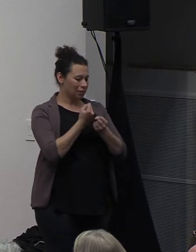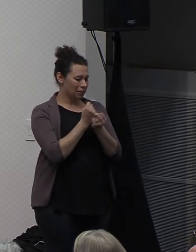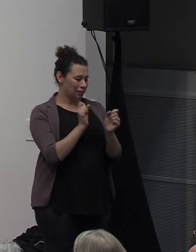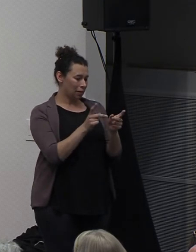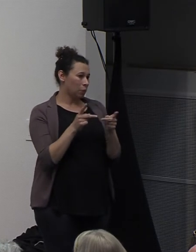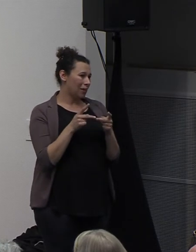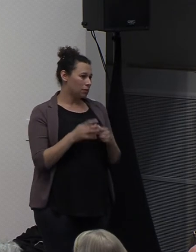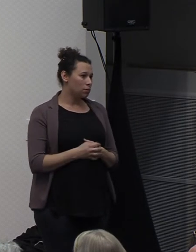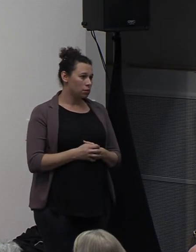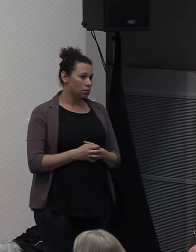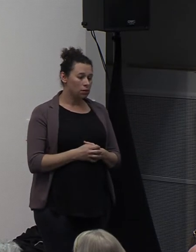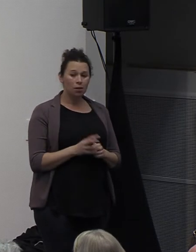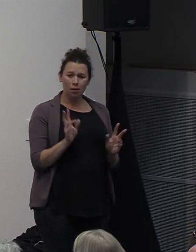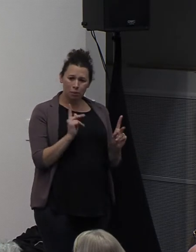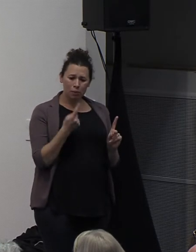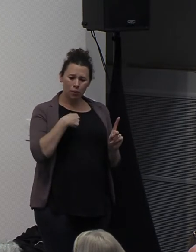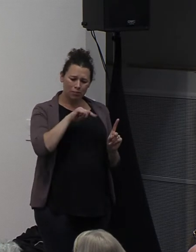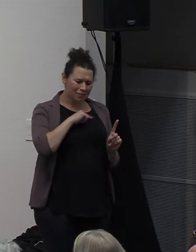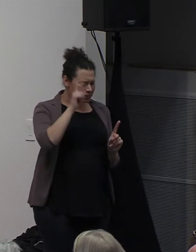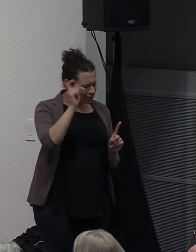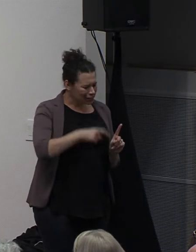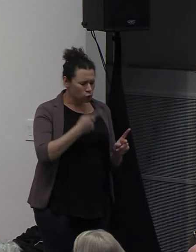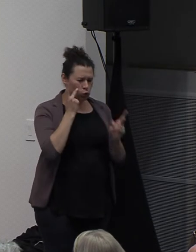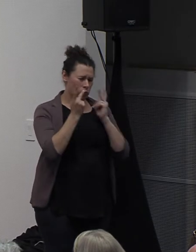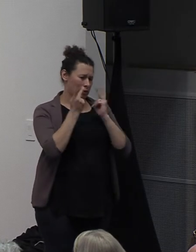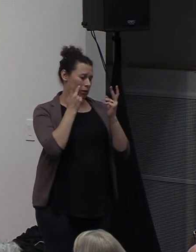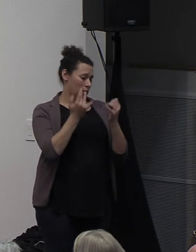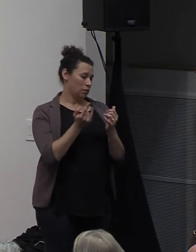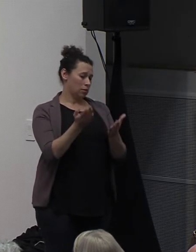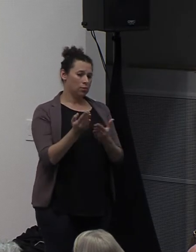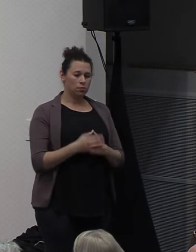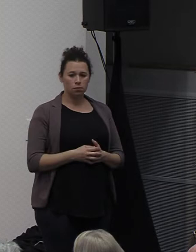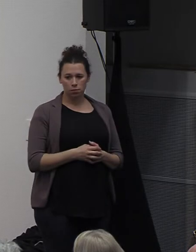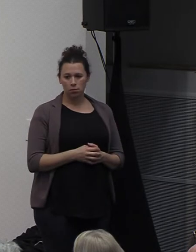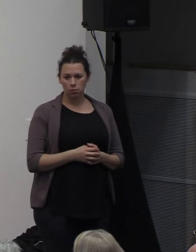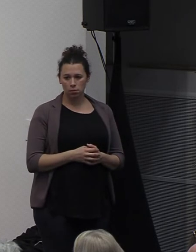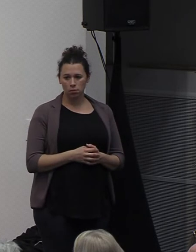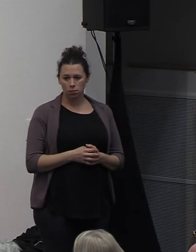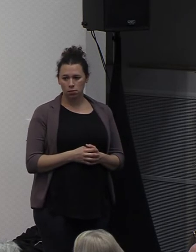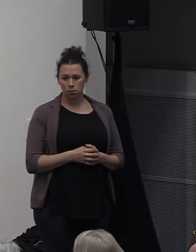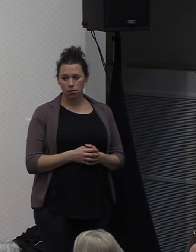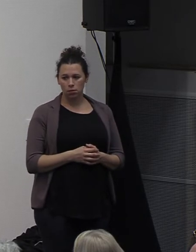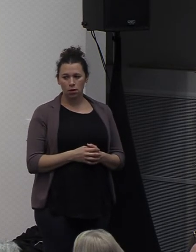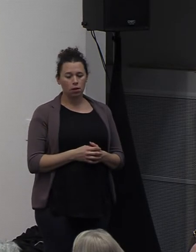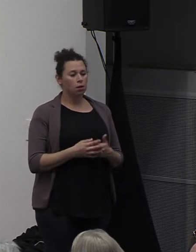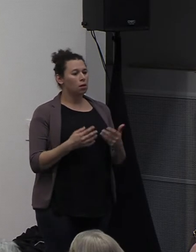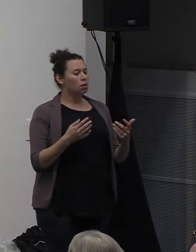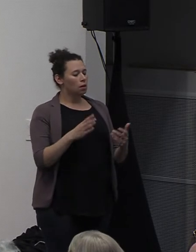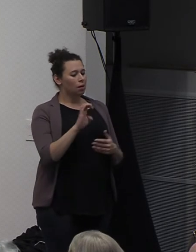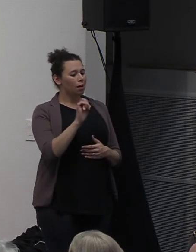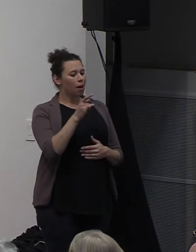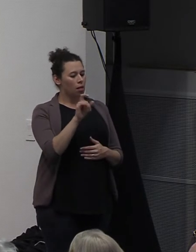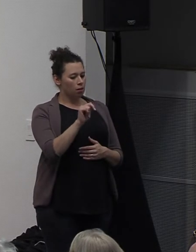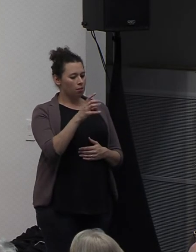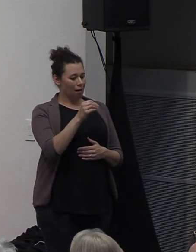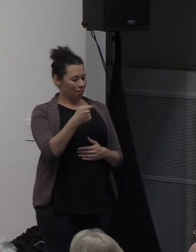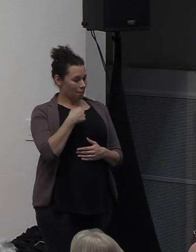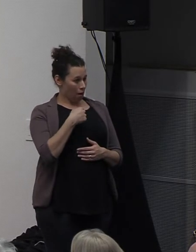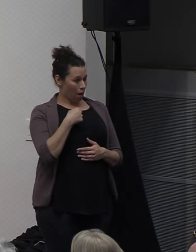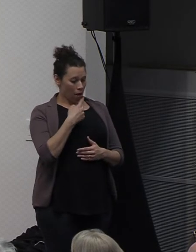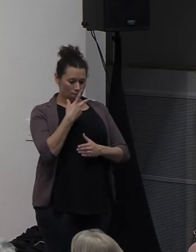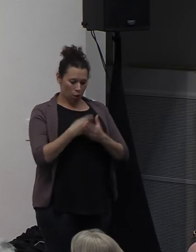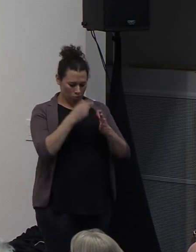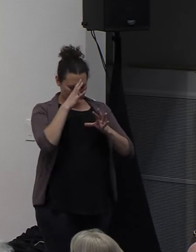seen to ensure we never forget. Elliot and I, on behalf of Conversation Builds Character, brought